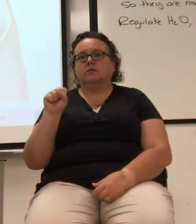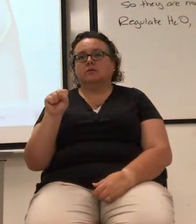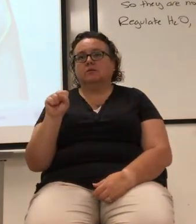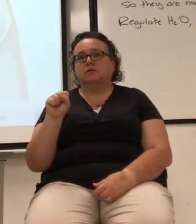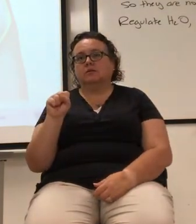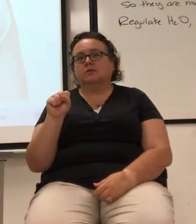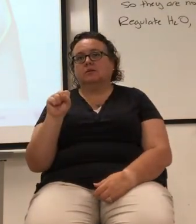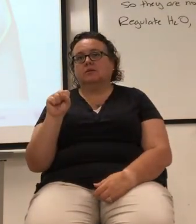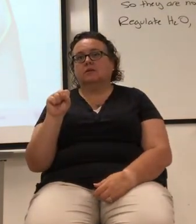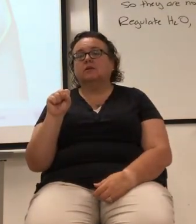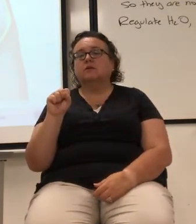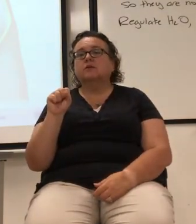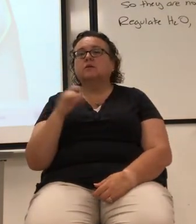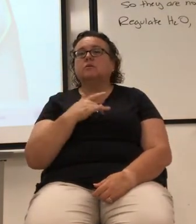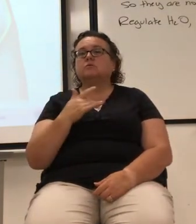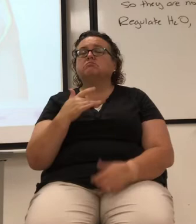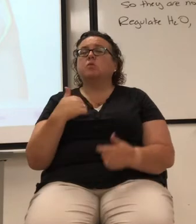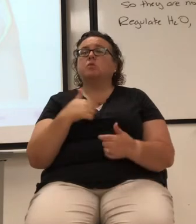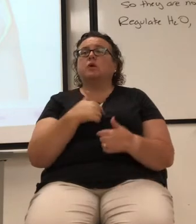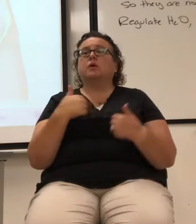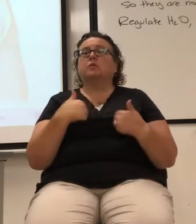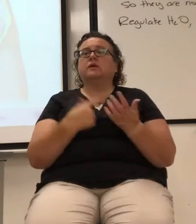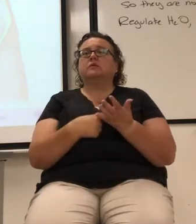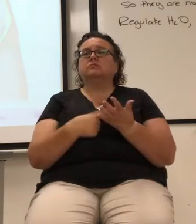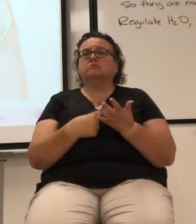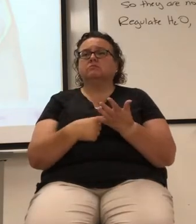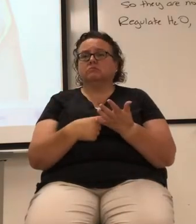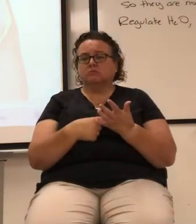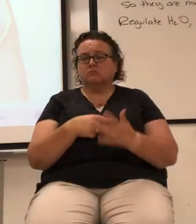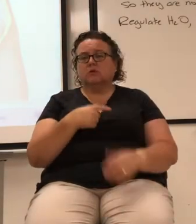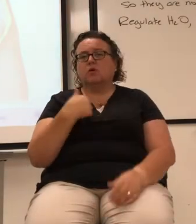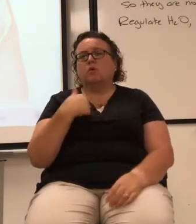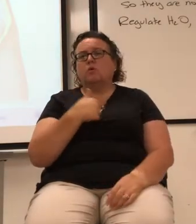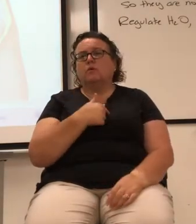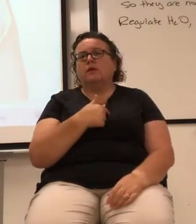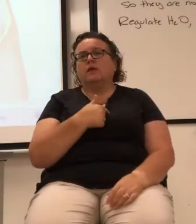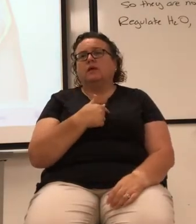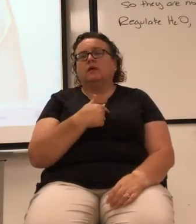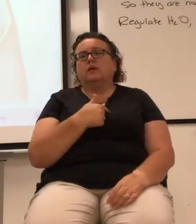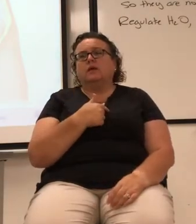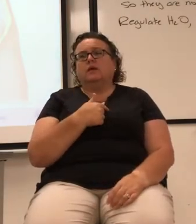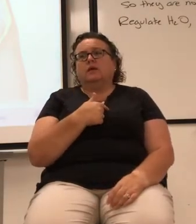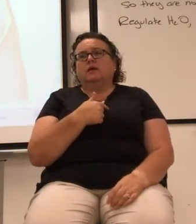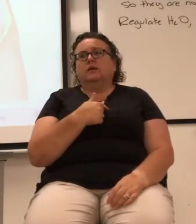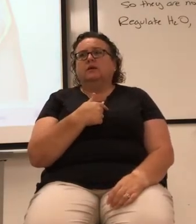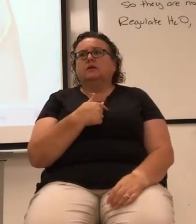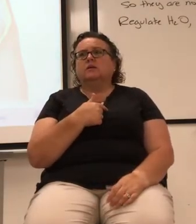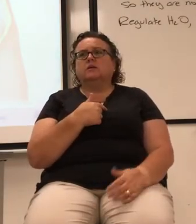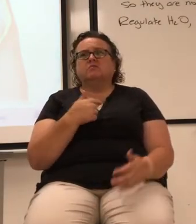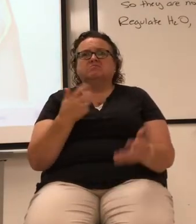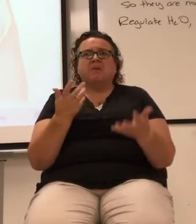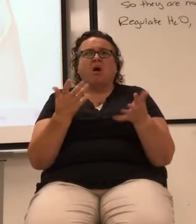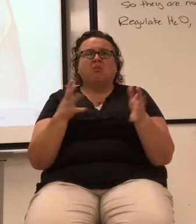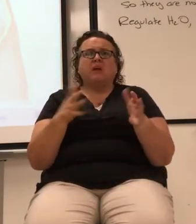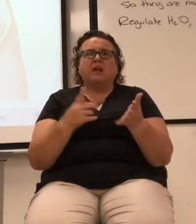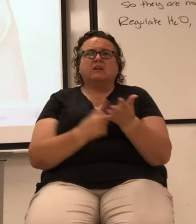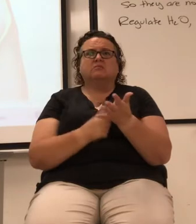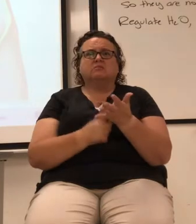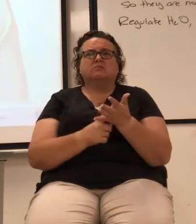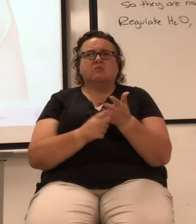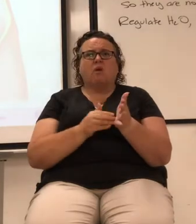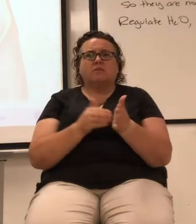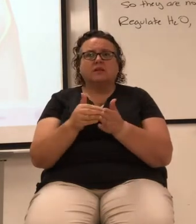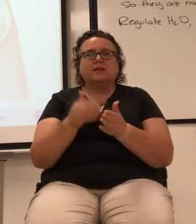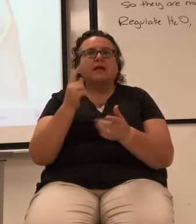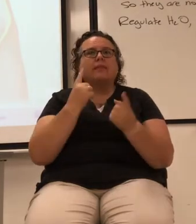and you know, we talk a lot about, we talked about it a lot already. Think back to the